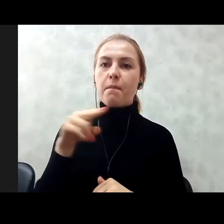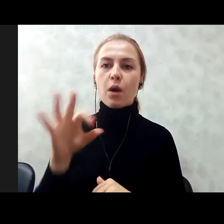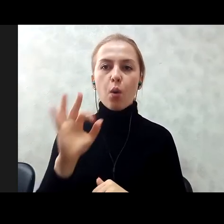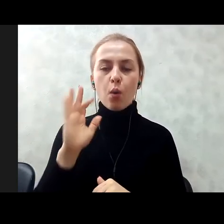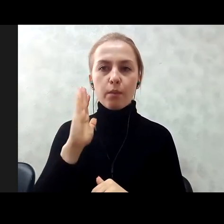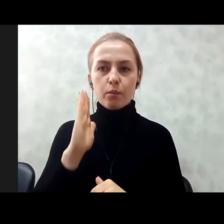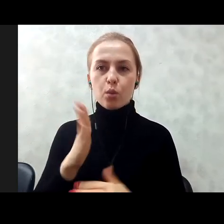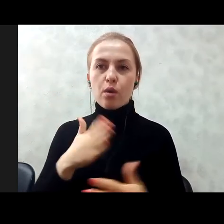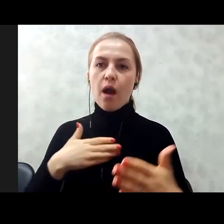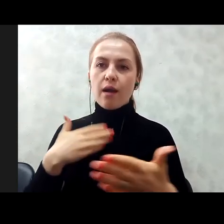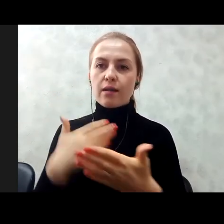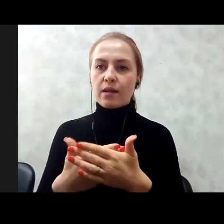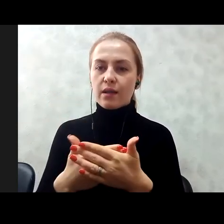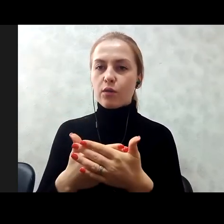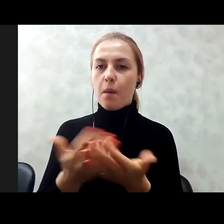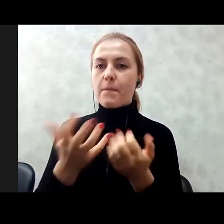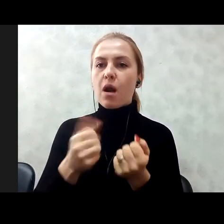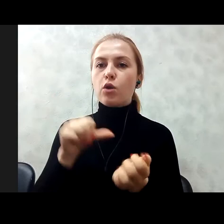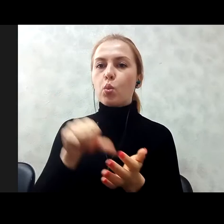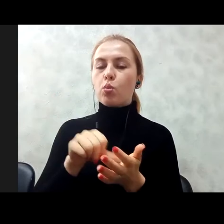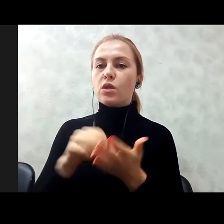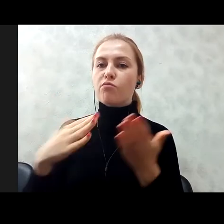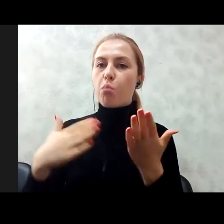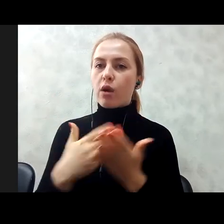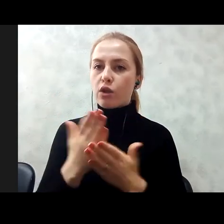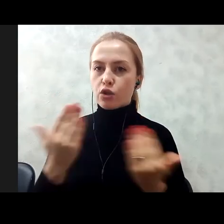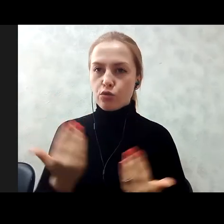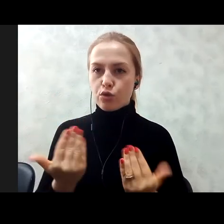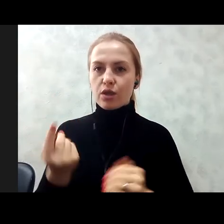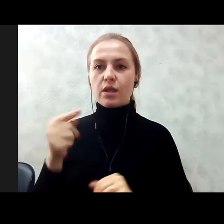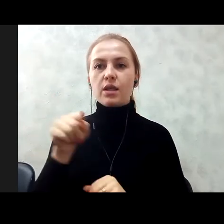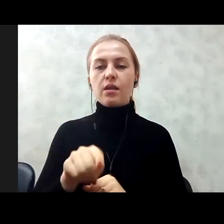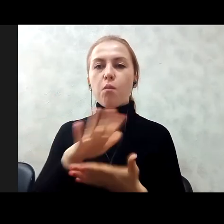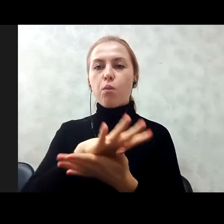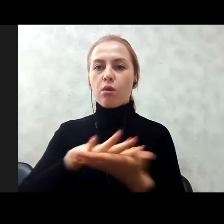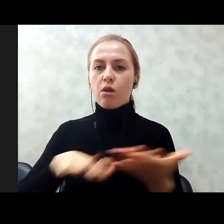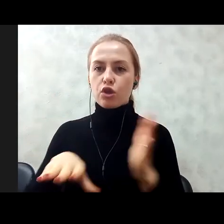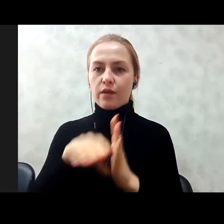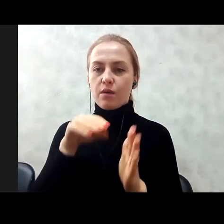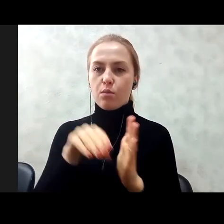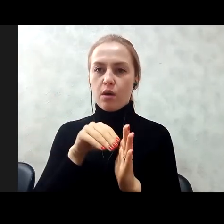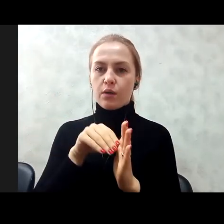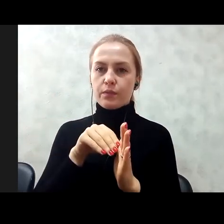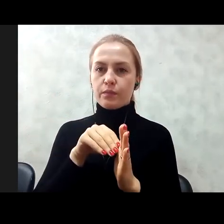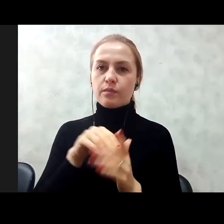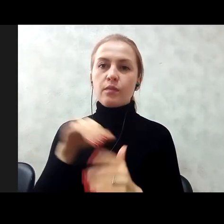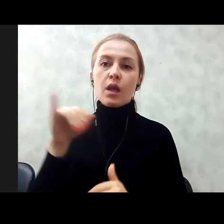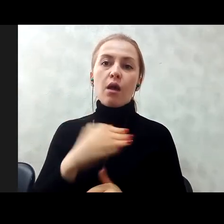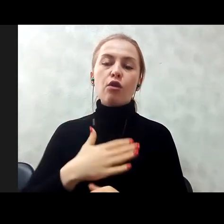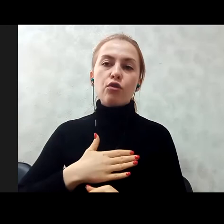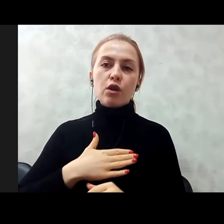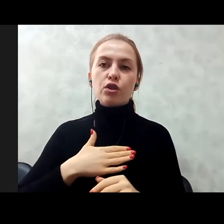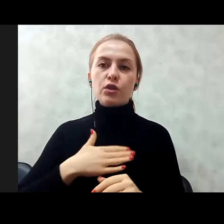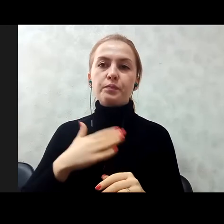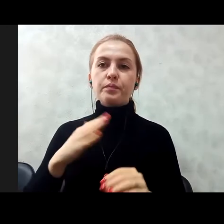cooperation based on election observation, pragmatic recommendations and follow-up activities can provide